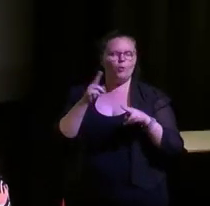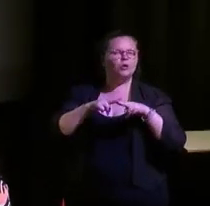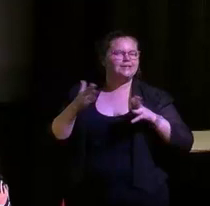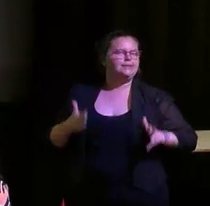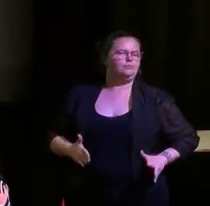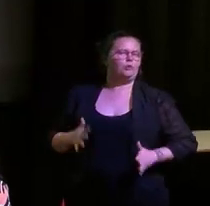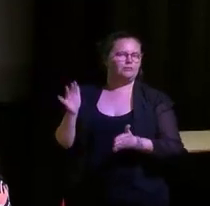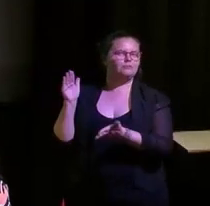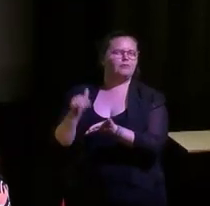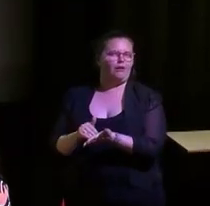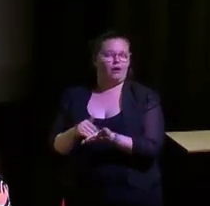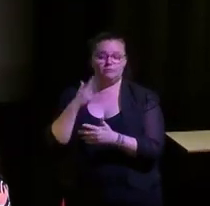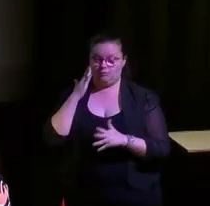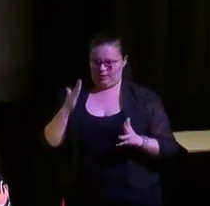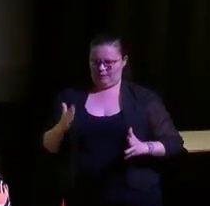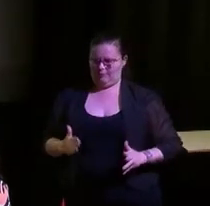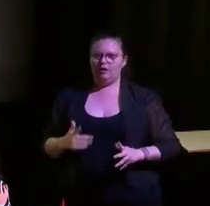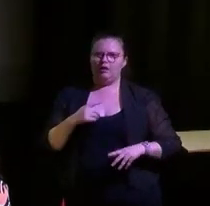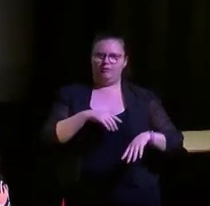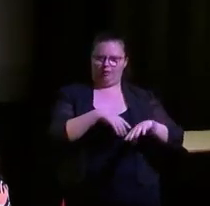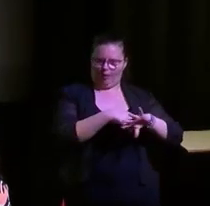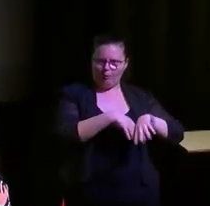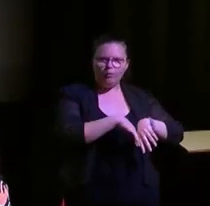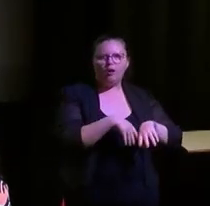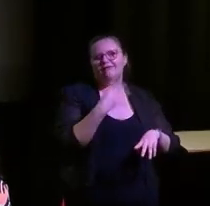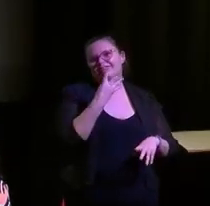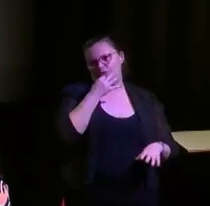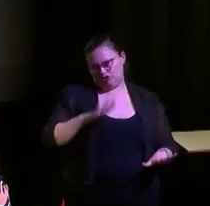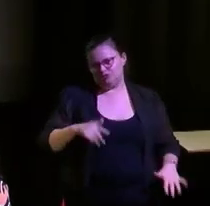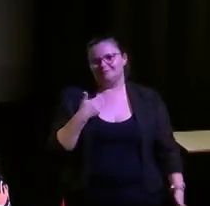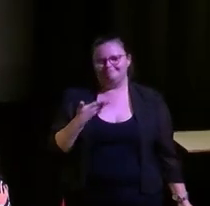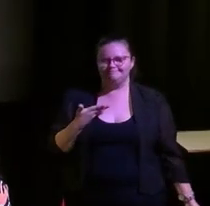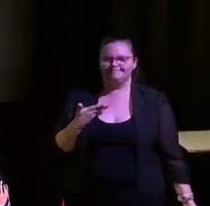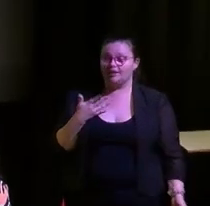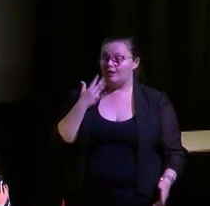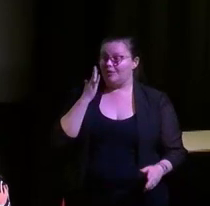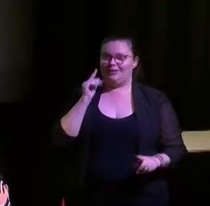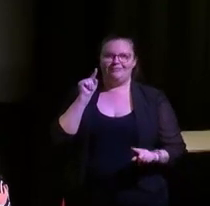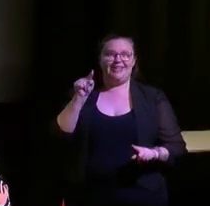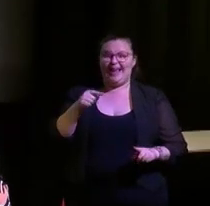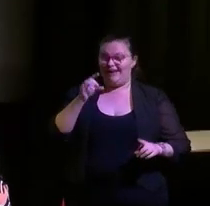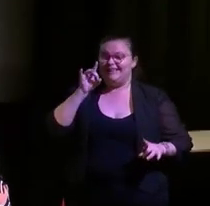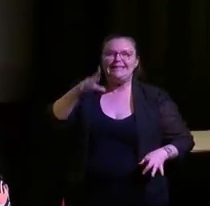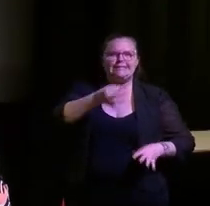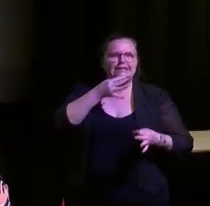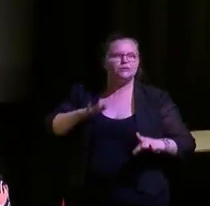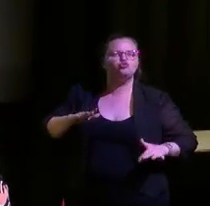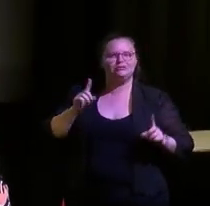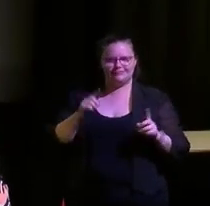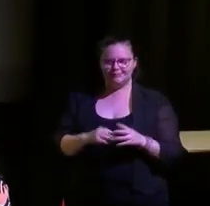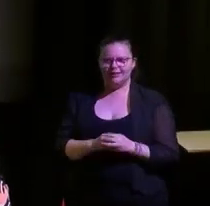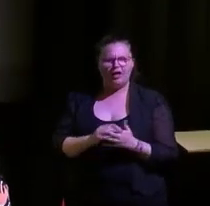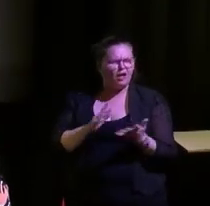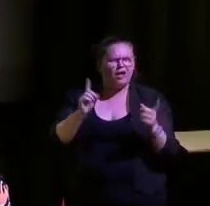then when Dad's body came, I'm washing clothes. I got 4 kids. But when I got up there, I ended up with 10 kids. And it's